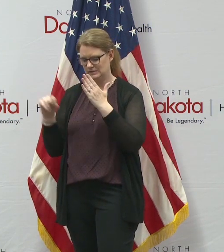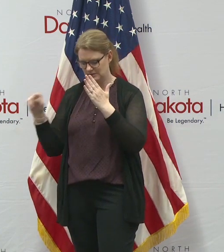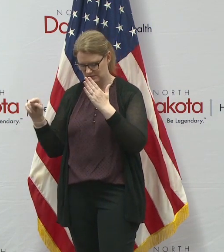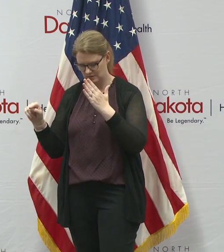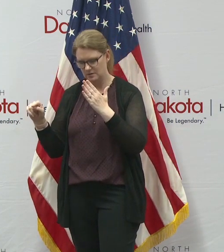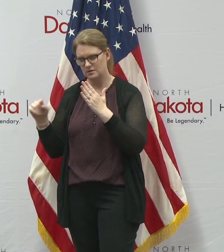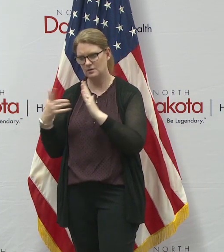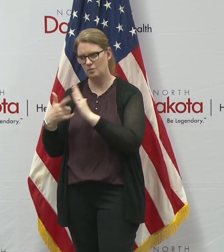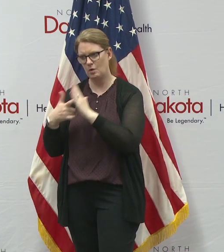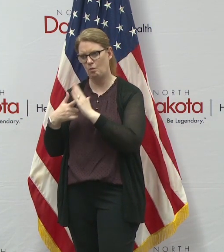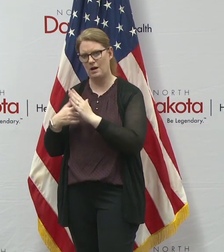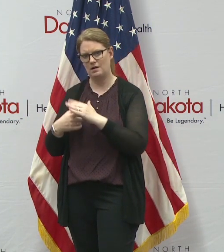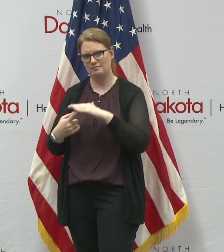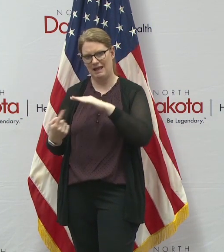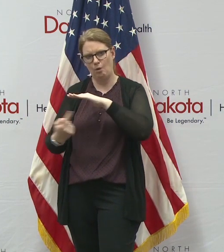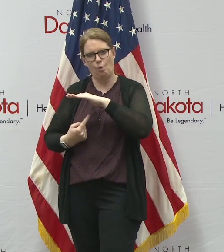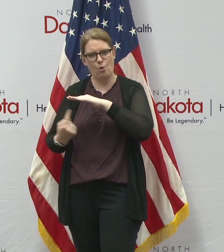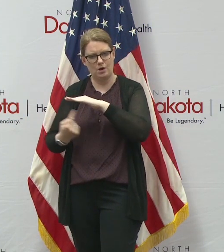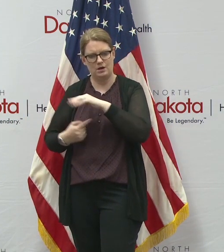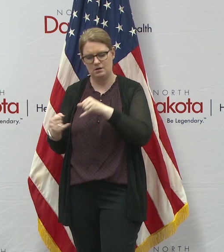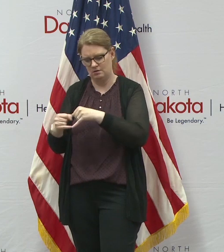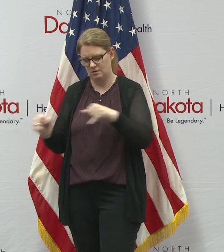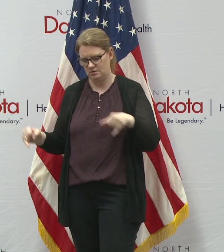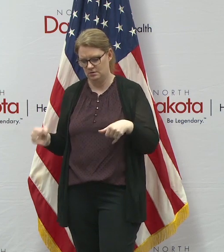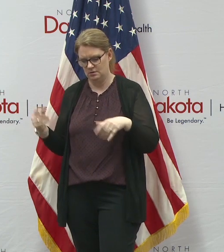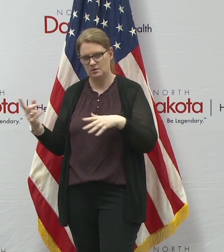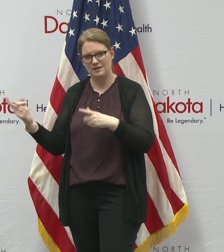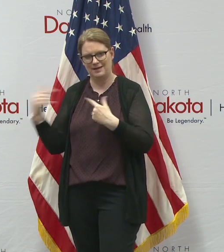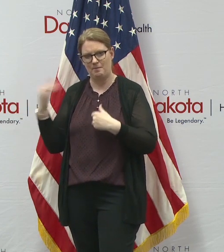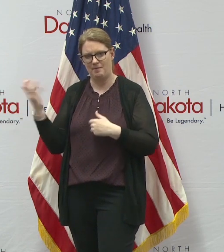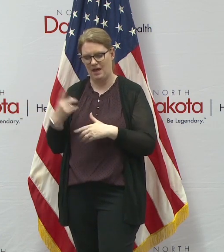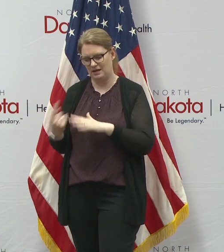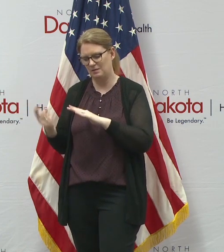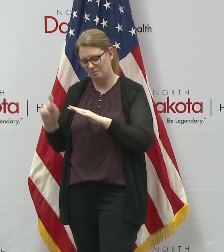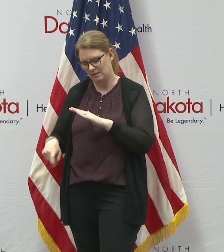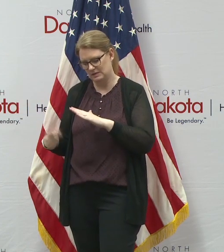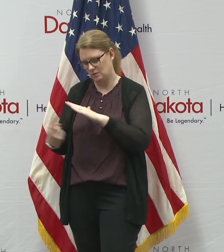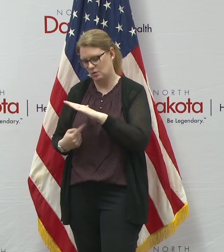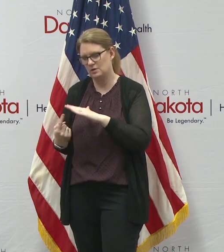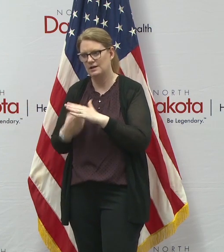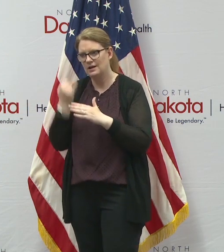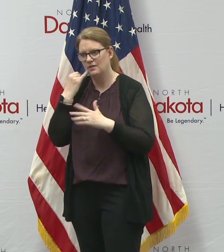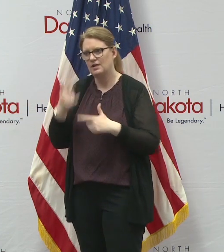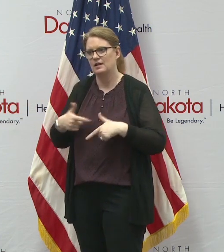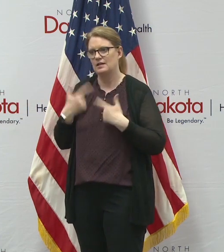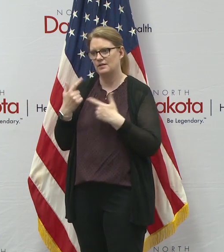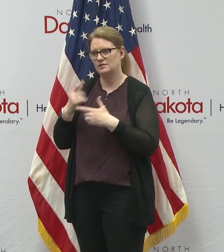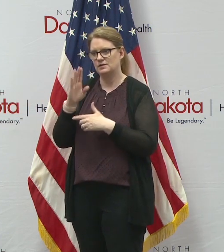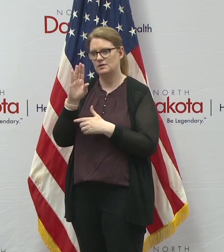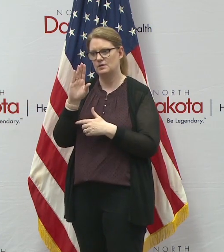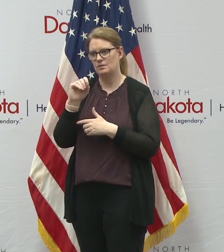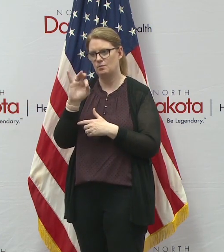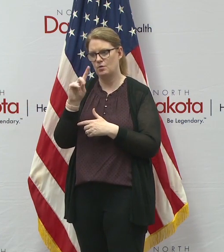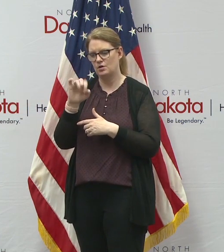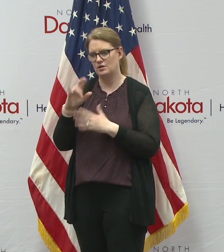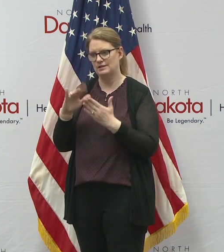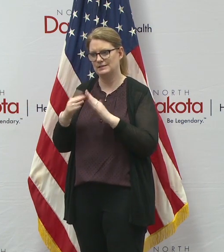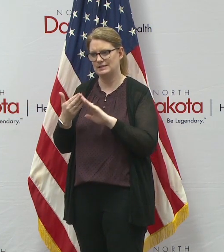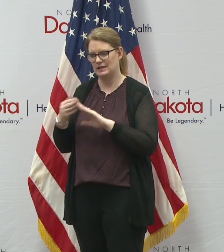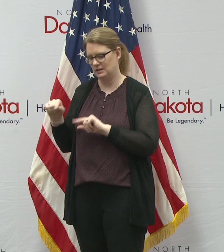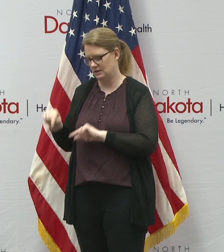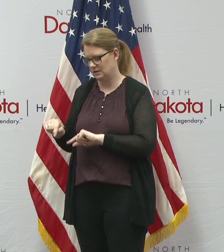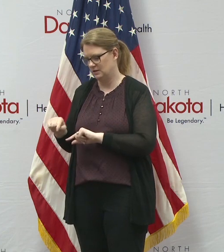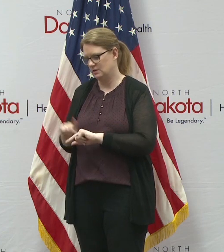we require quarantine when traveling from, say somebody lives in a border city and crosses into Minnesota, say